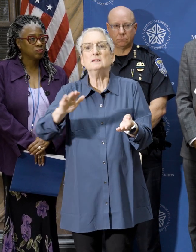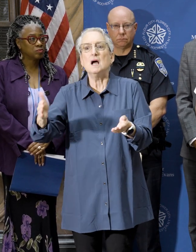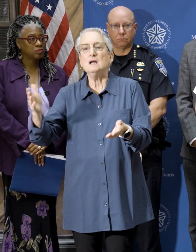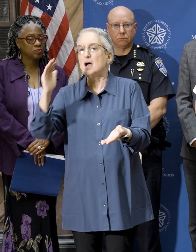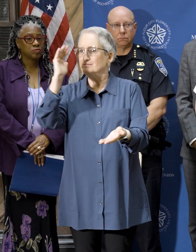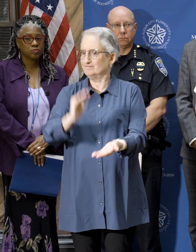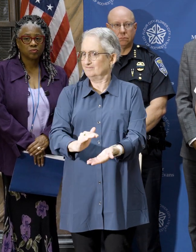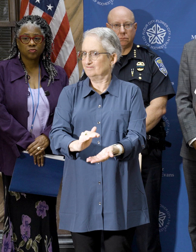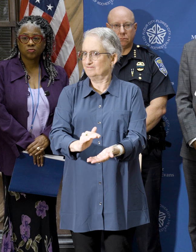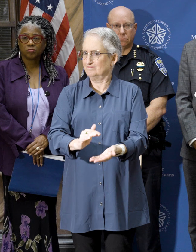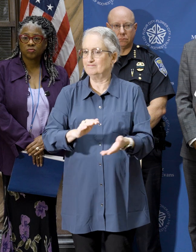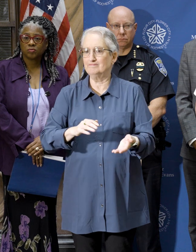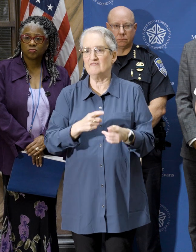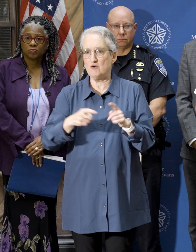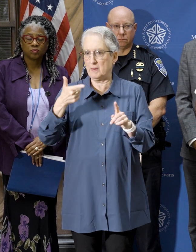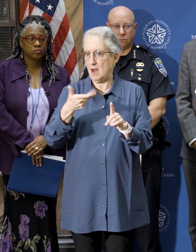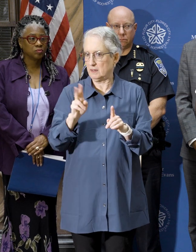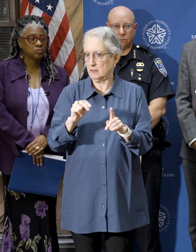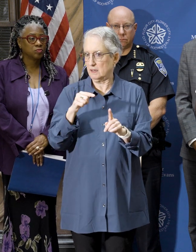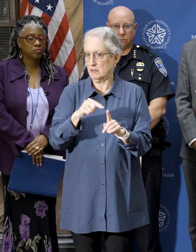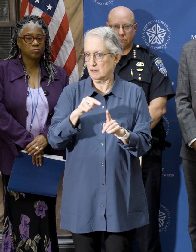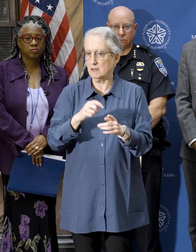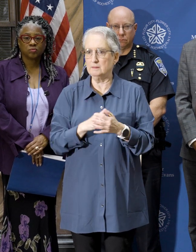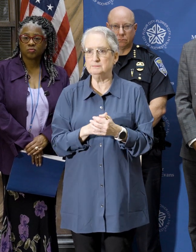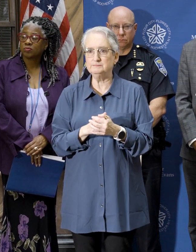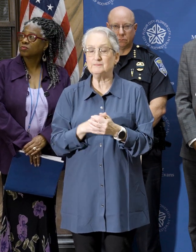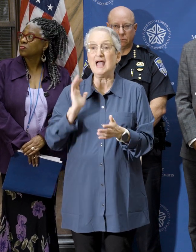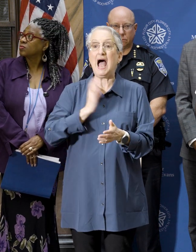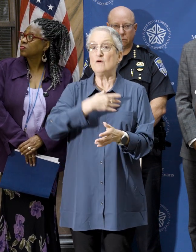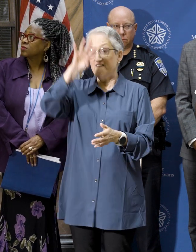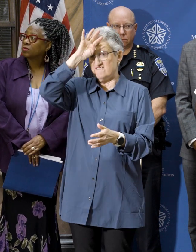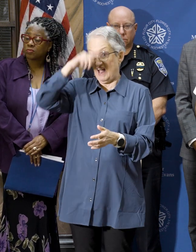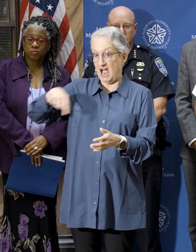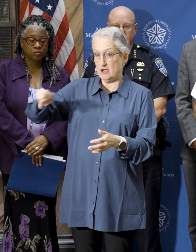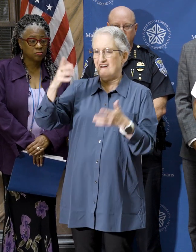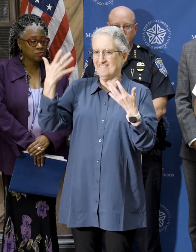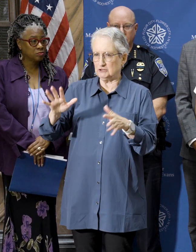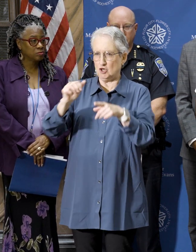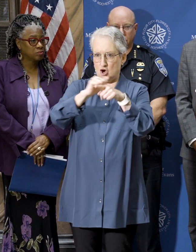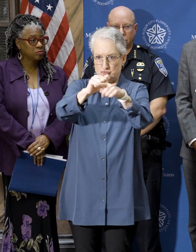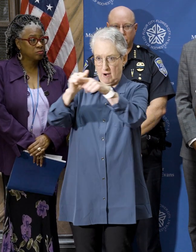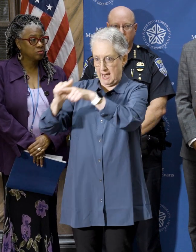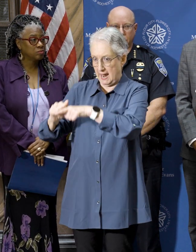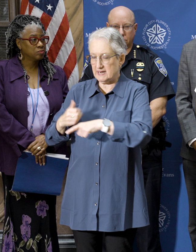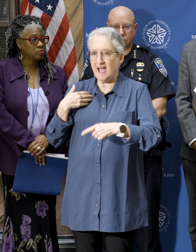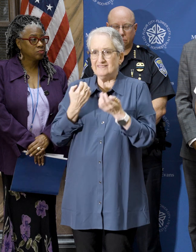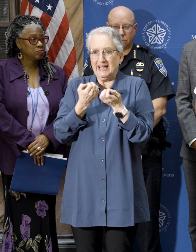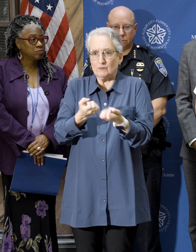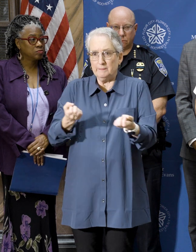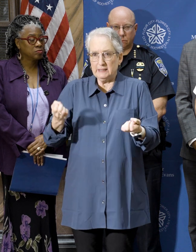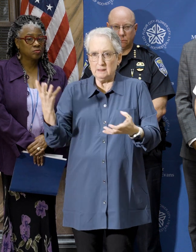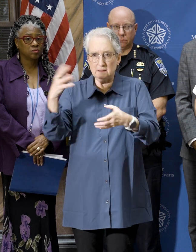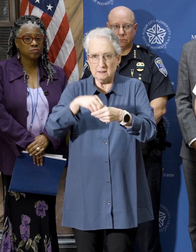high stakes and stressful situations. Our firefighters are fully trained and equipped to perform essential life-saving interventions, including